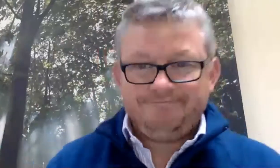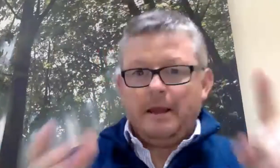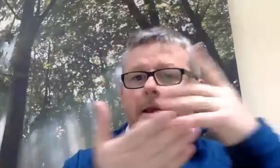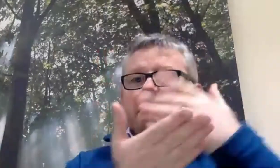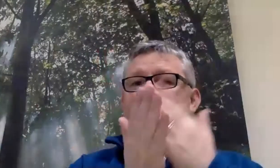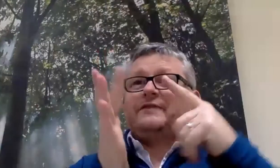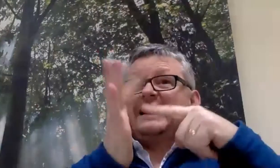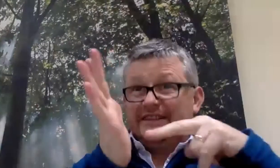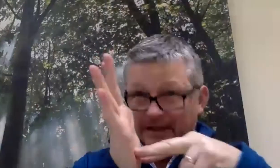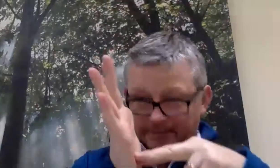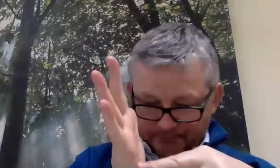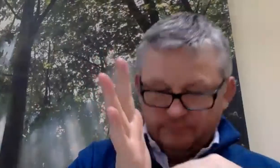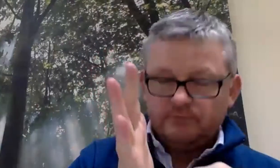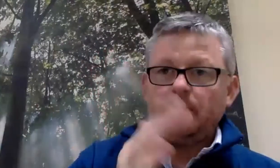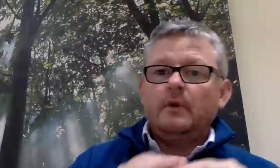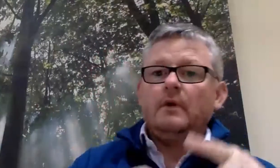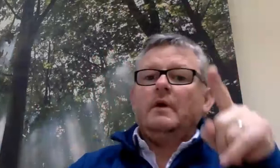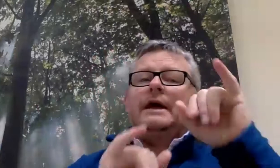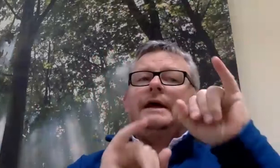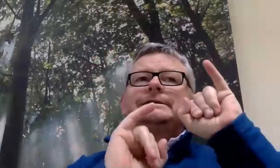So, SignPost is a department within ITV.